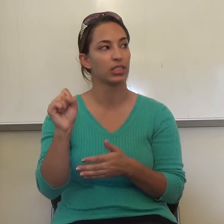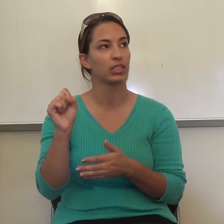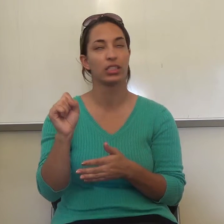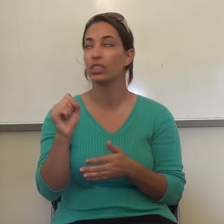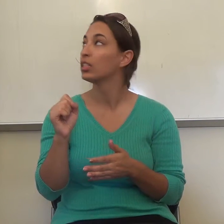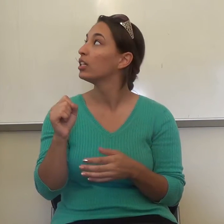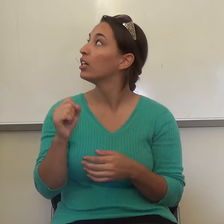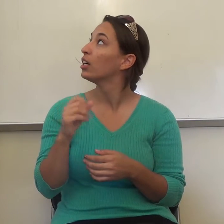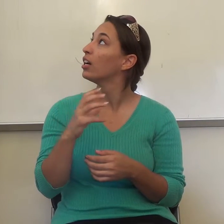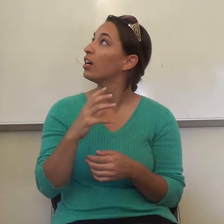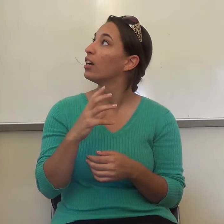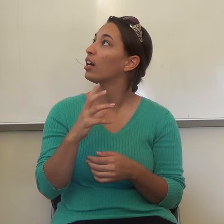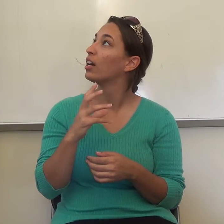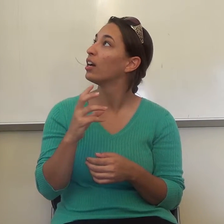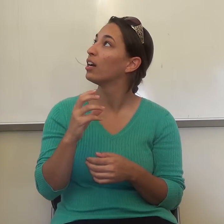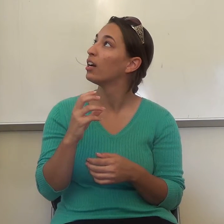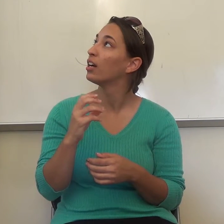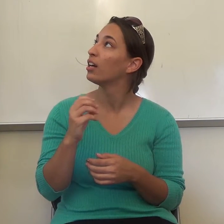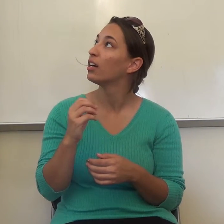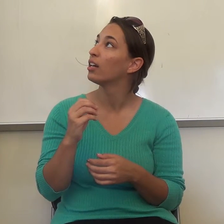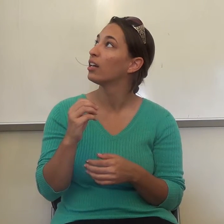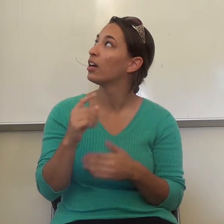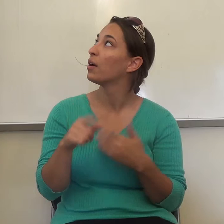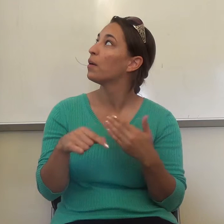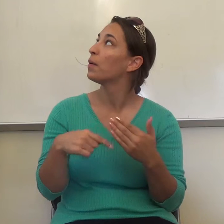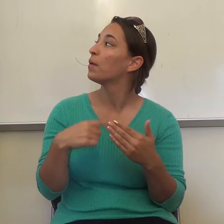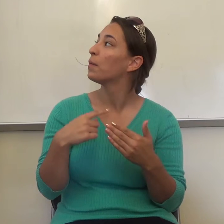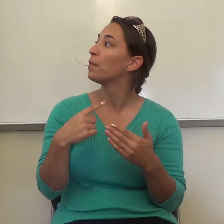issue, and cities started to file lawsuits on them.